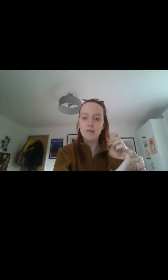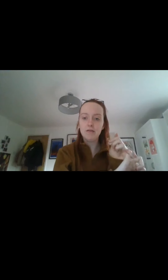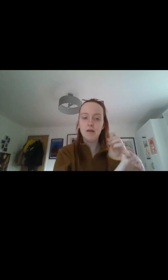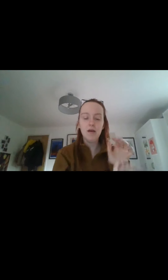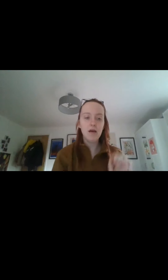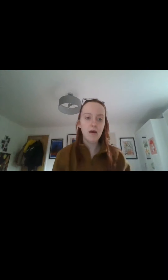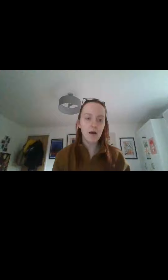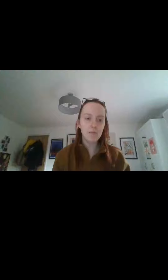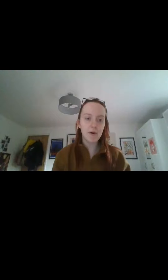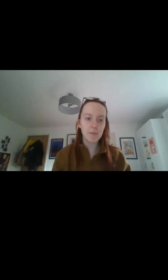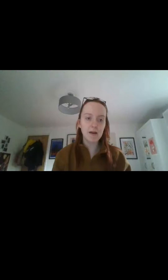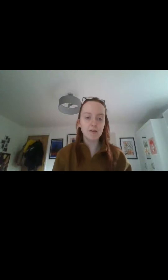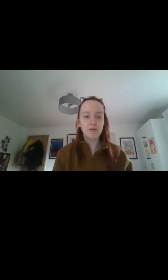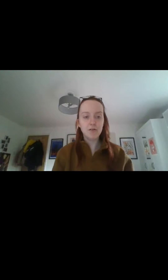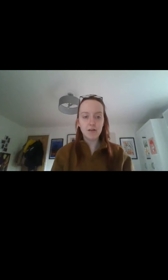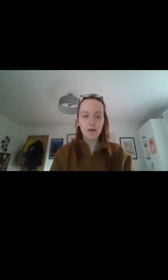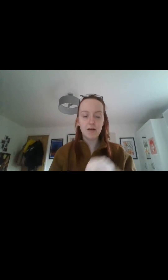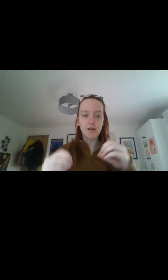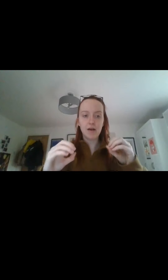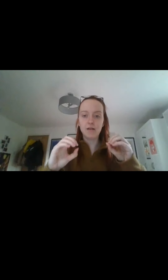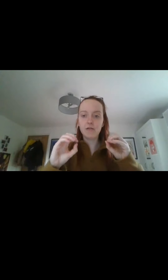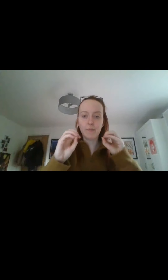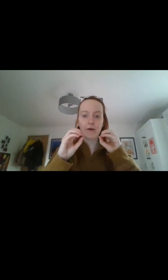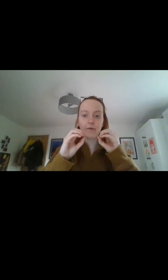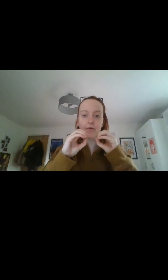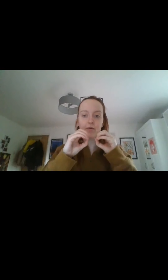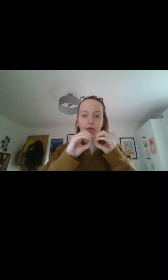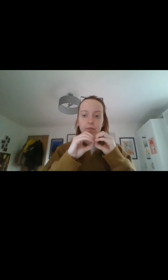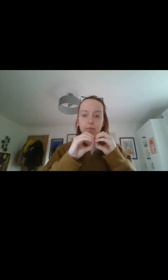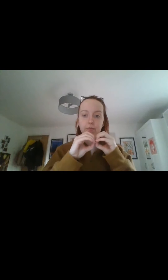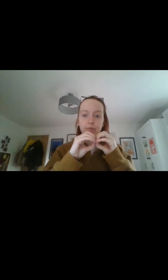Bahamas. And Barbados, you then again spell, so